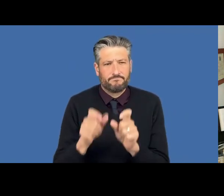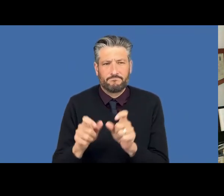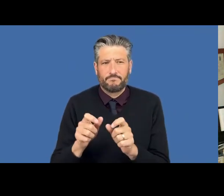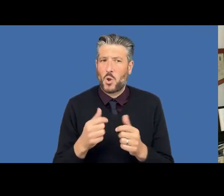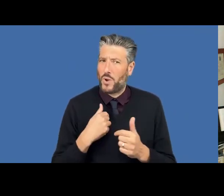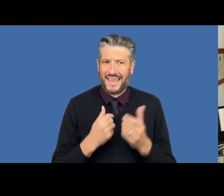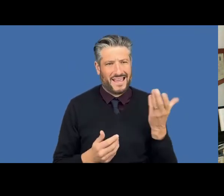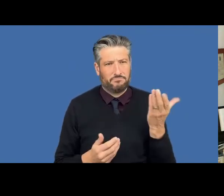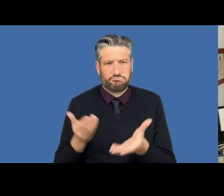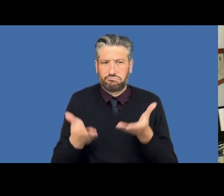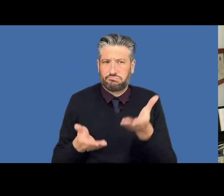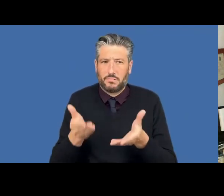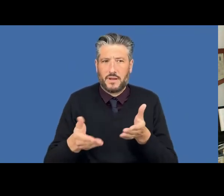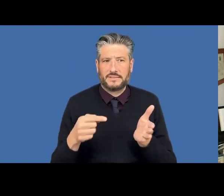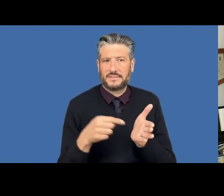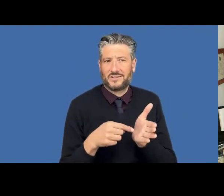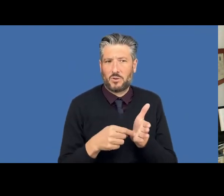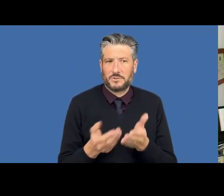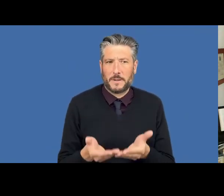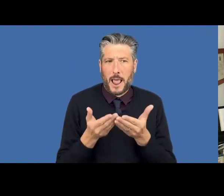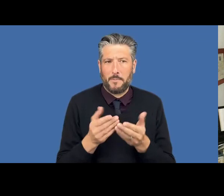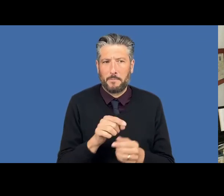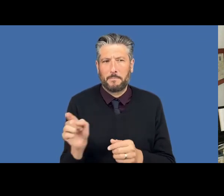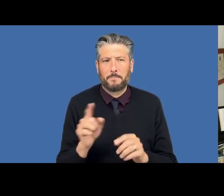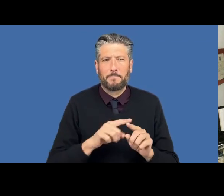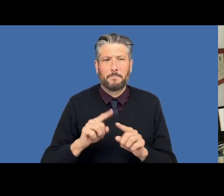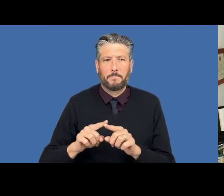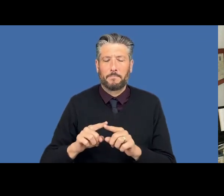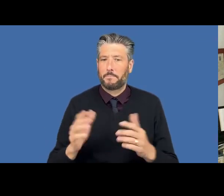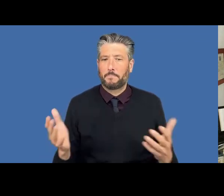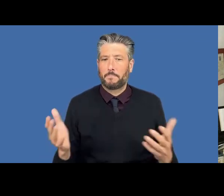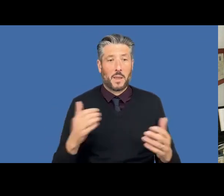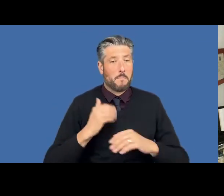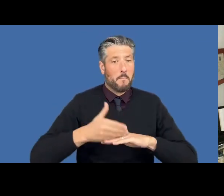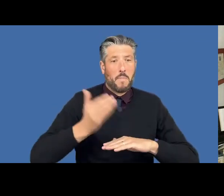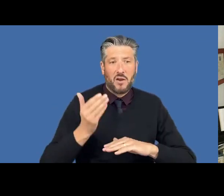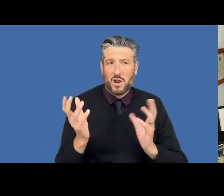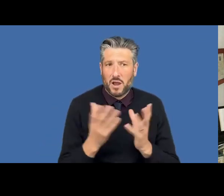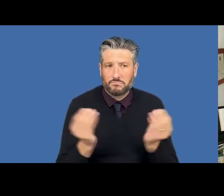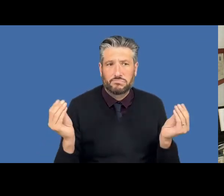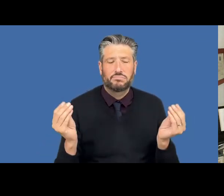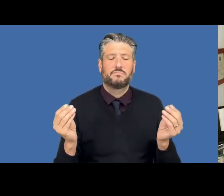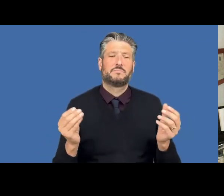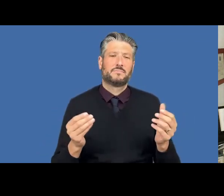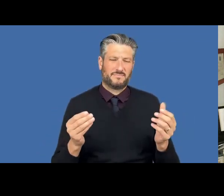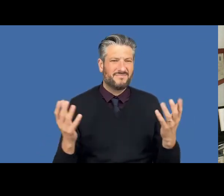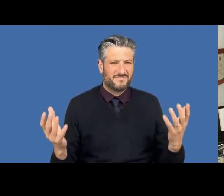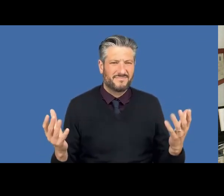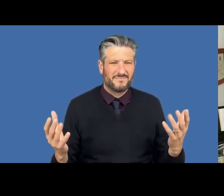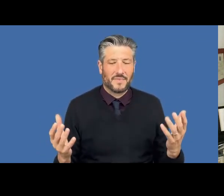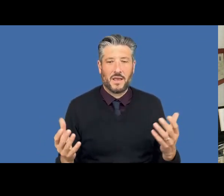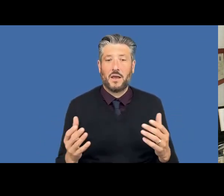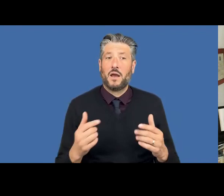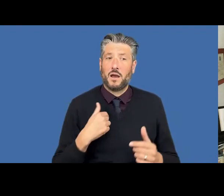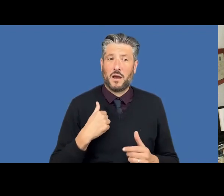as we possibly can, and trying to remove the barriers to that through process. So whilst everyone in our organization is